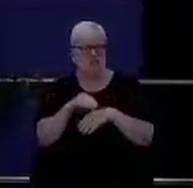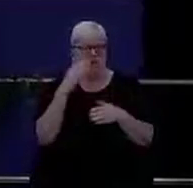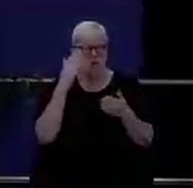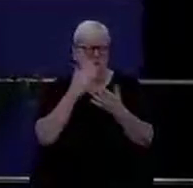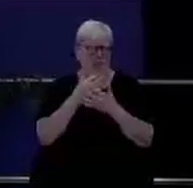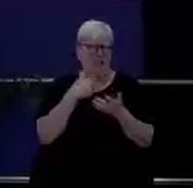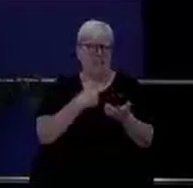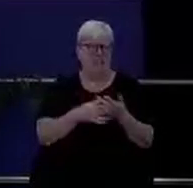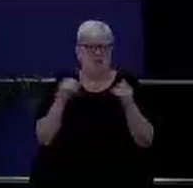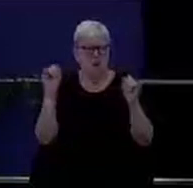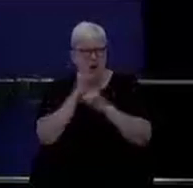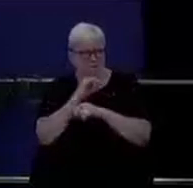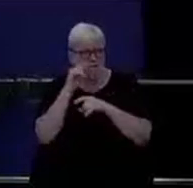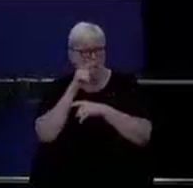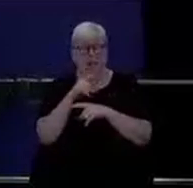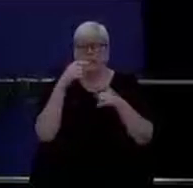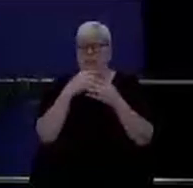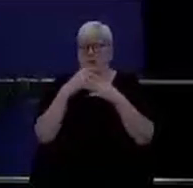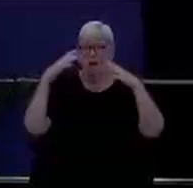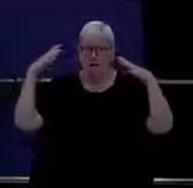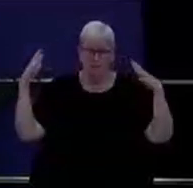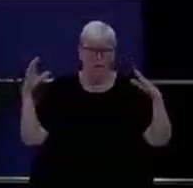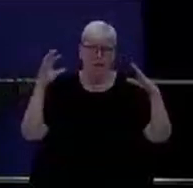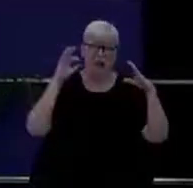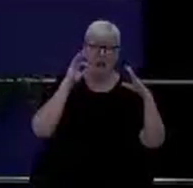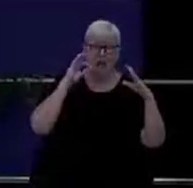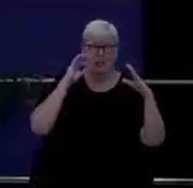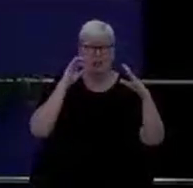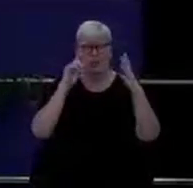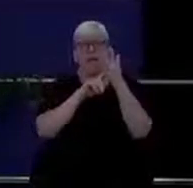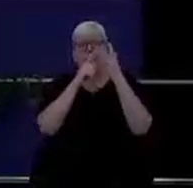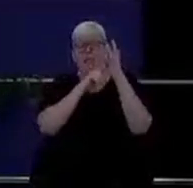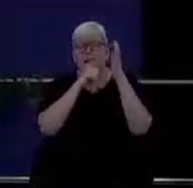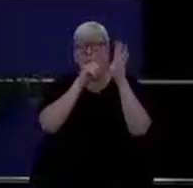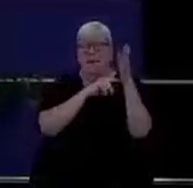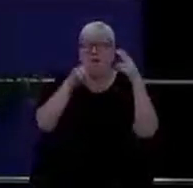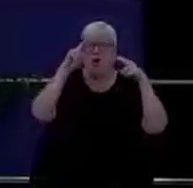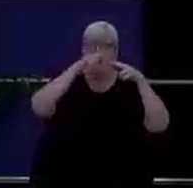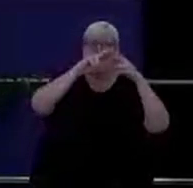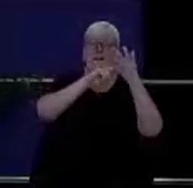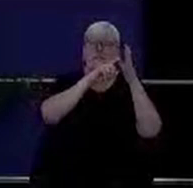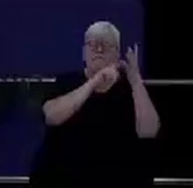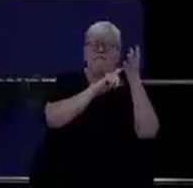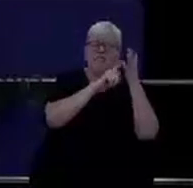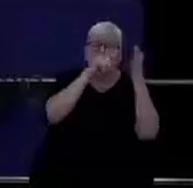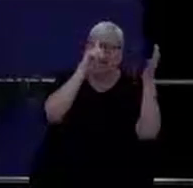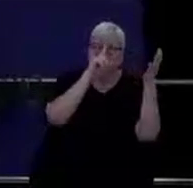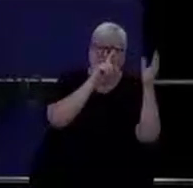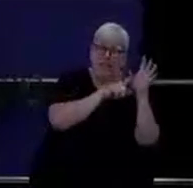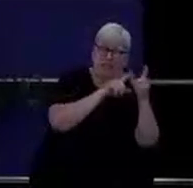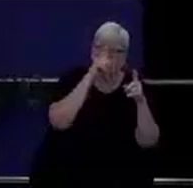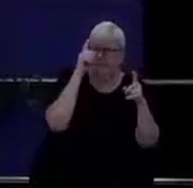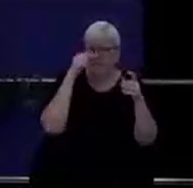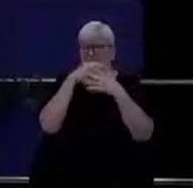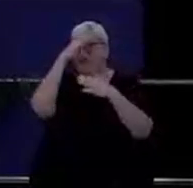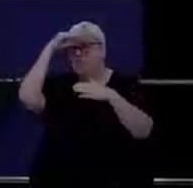tight. So I painted a large trompe-l'oeil of the valley in summer so that the village might always have a portal to that season,